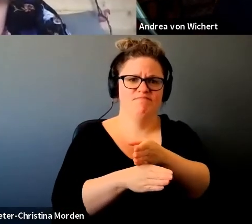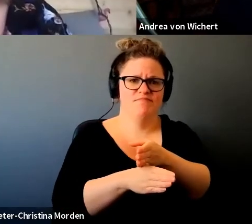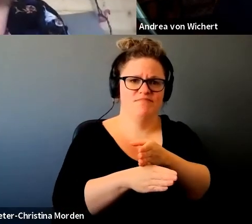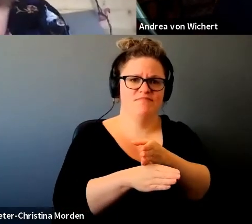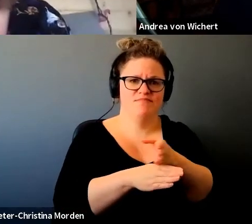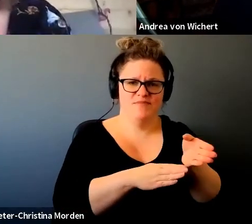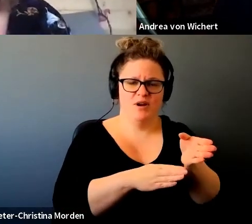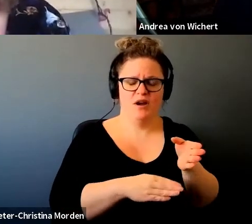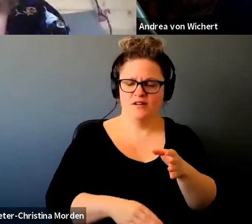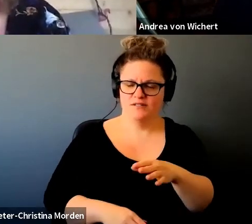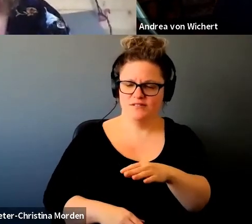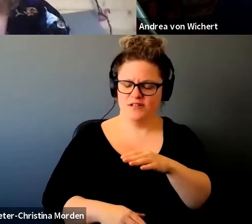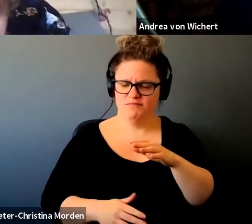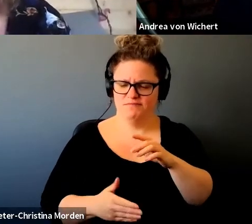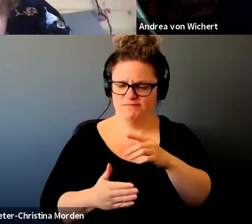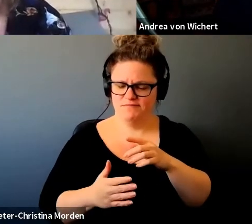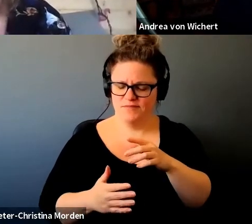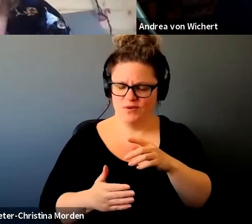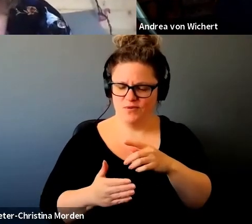I can't say the word, I'm so sorry.